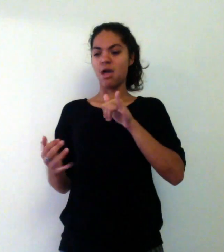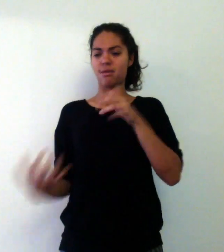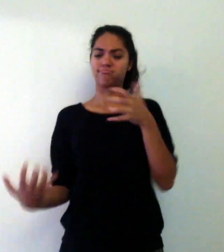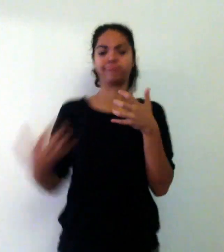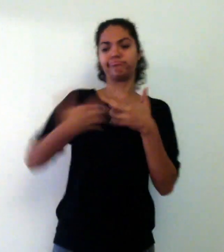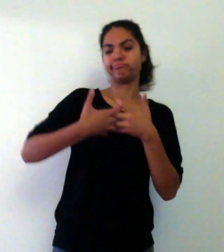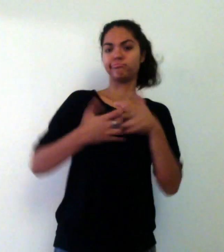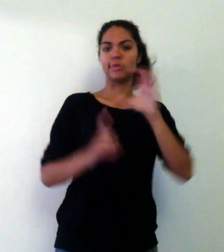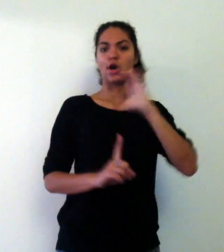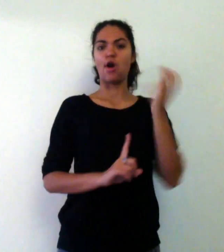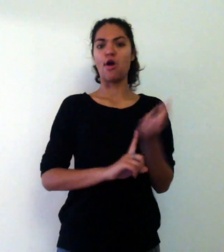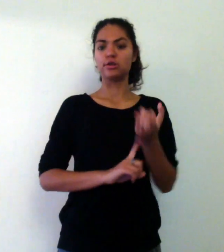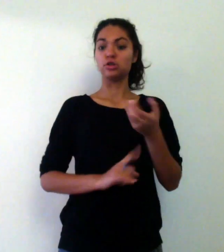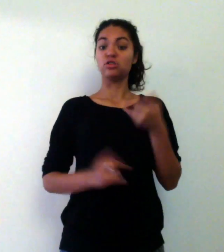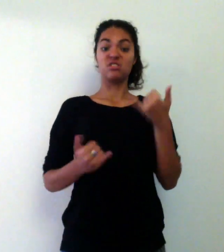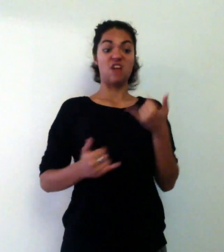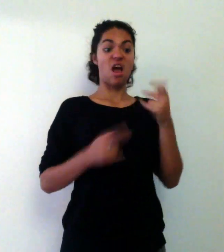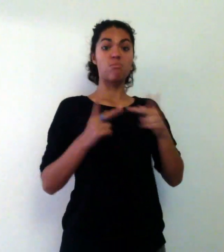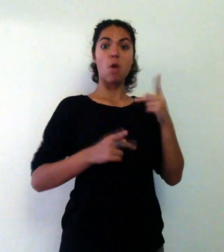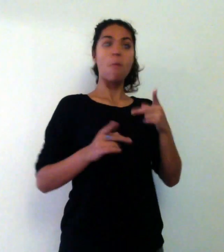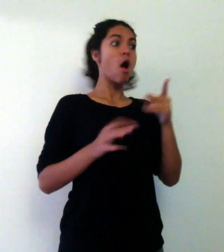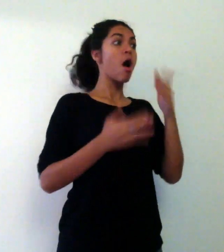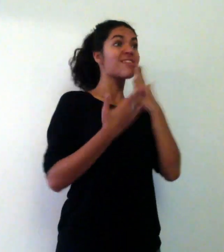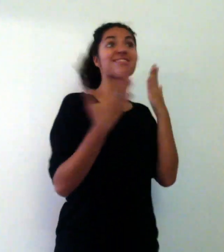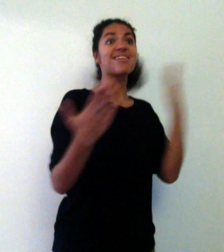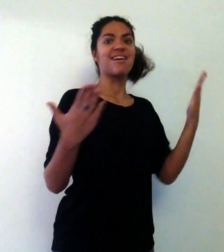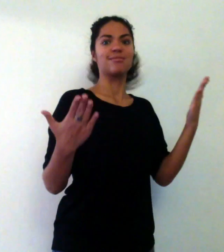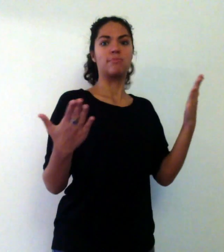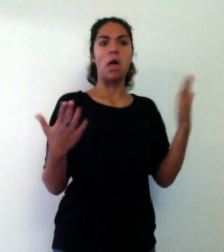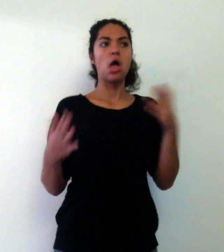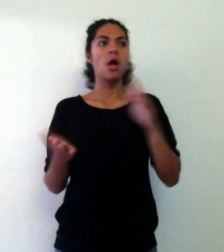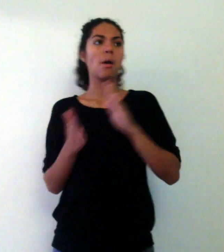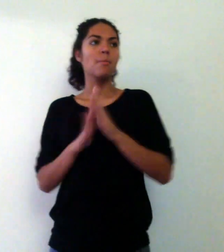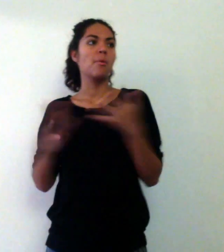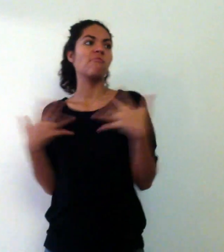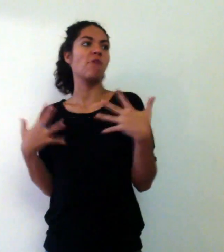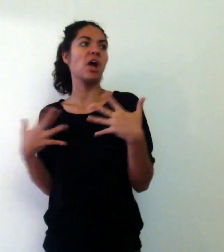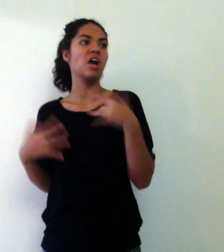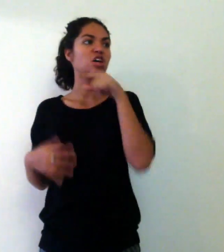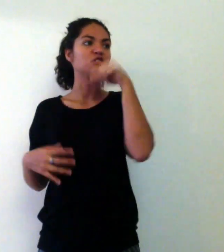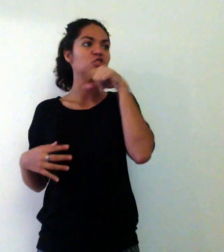ourselves too, if you'll pardon the pun.